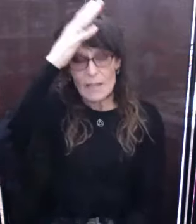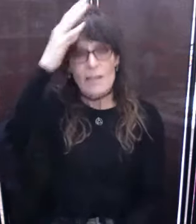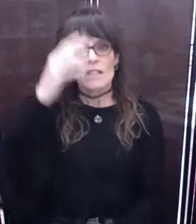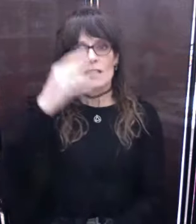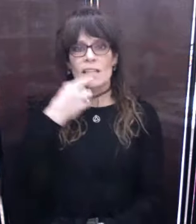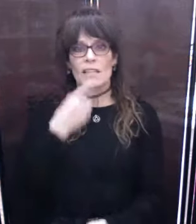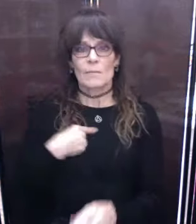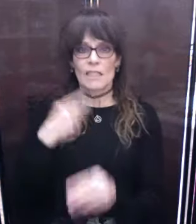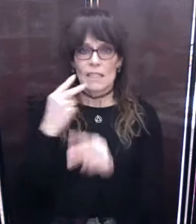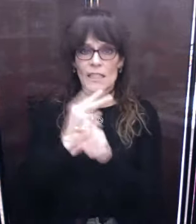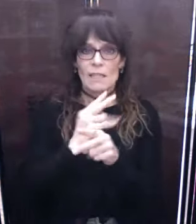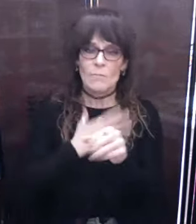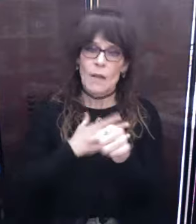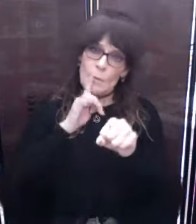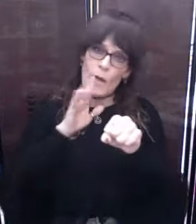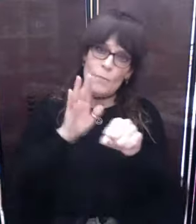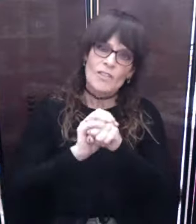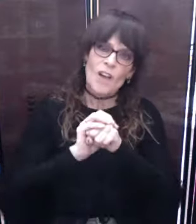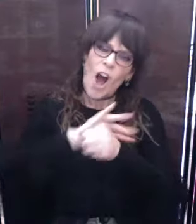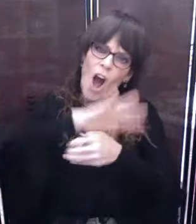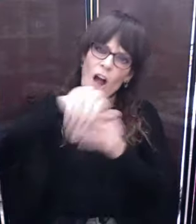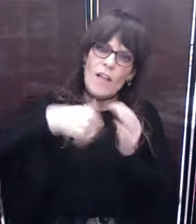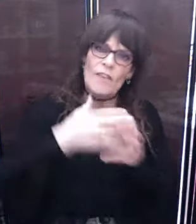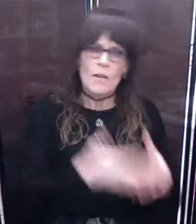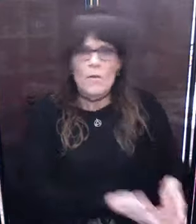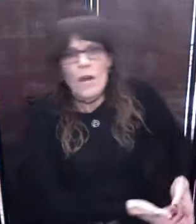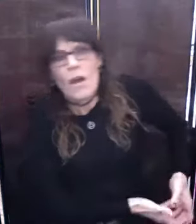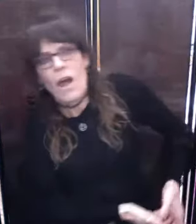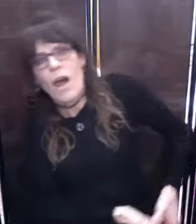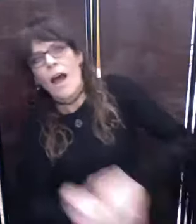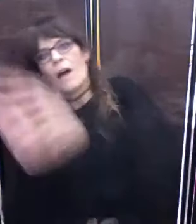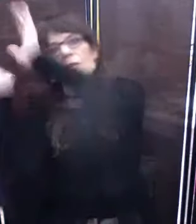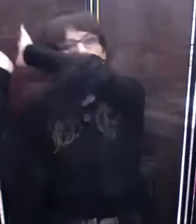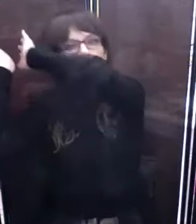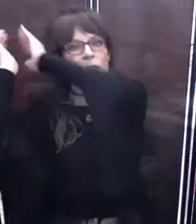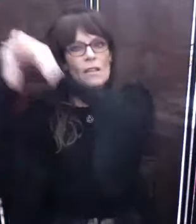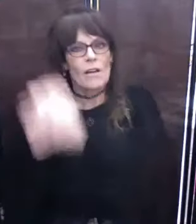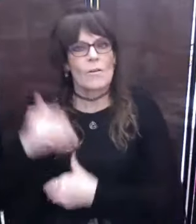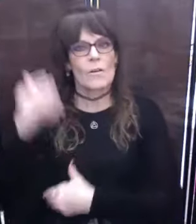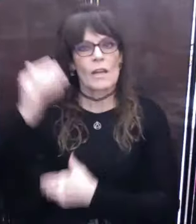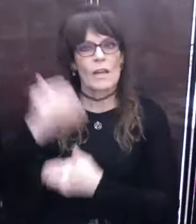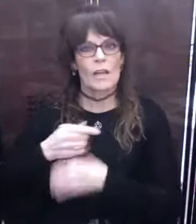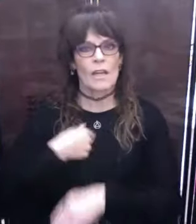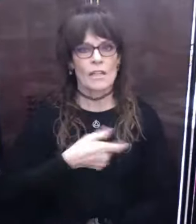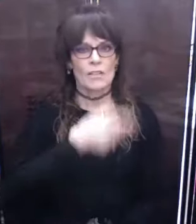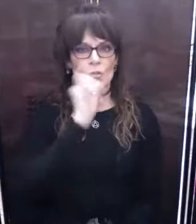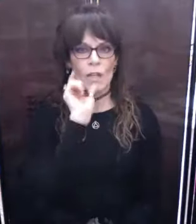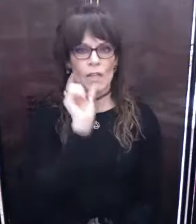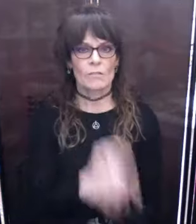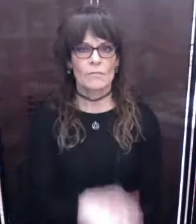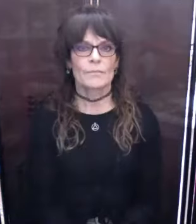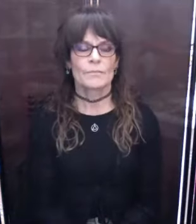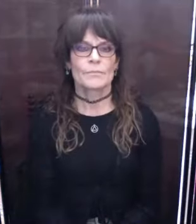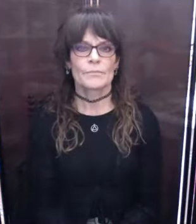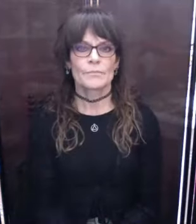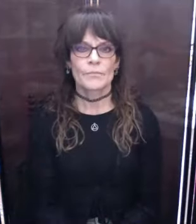all that stuff out the window. And I took a drink. And that doesn't make me